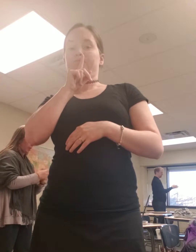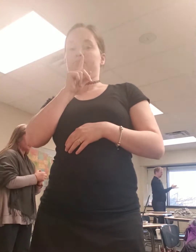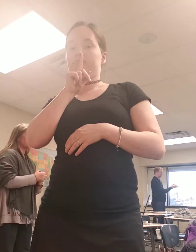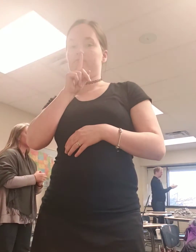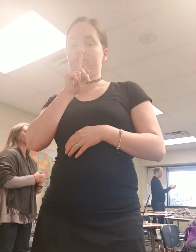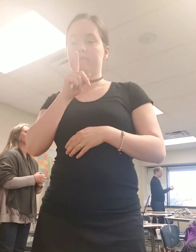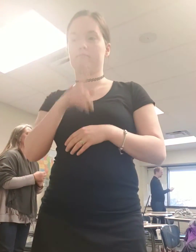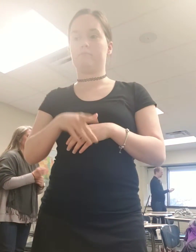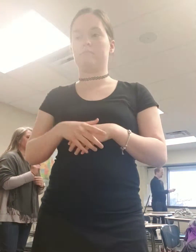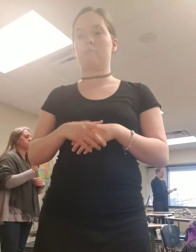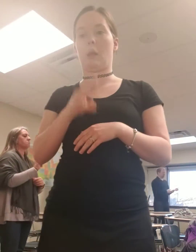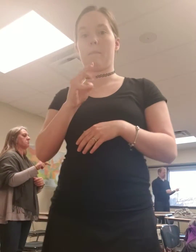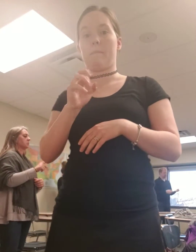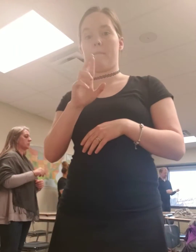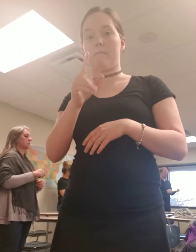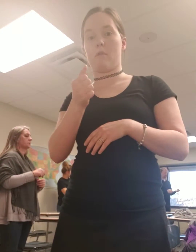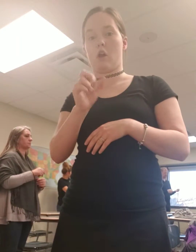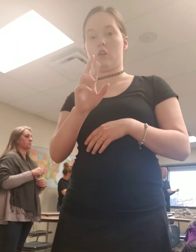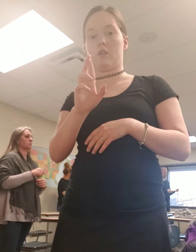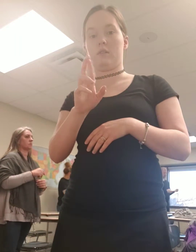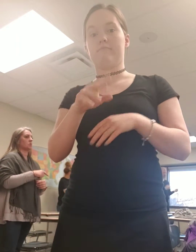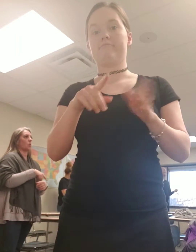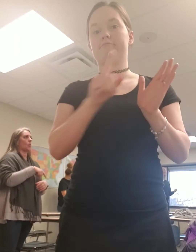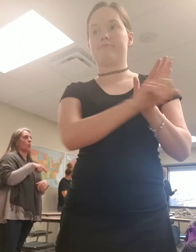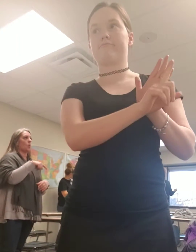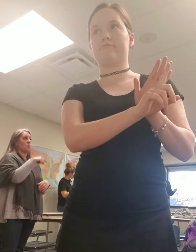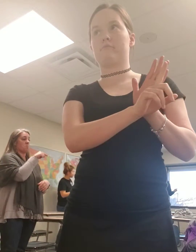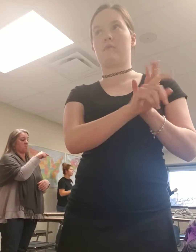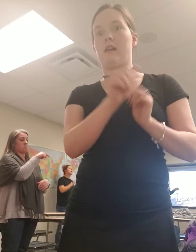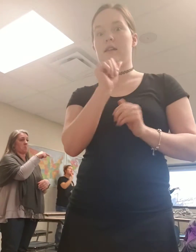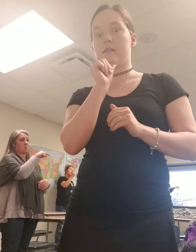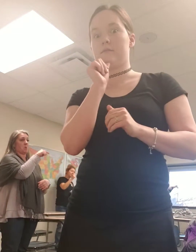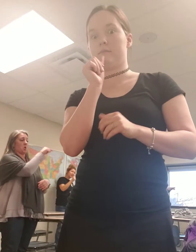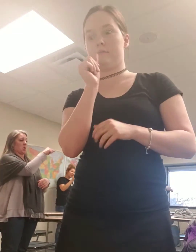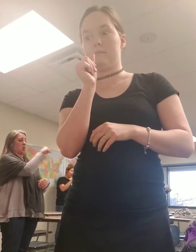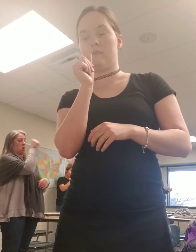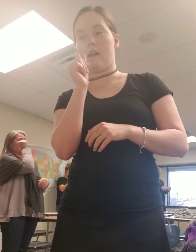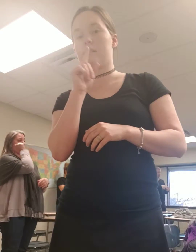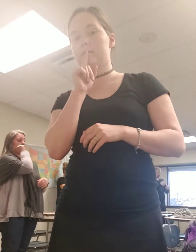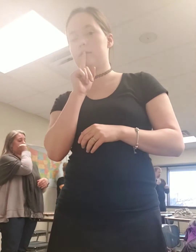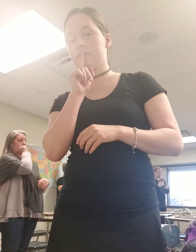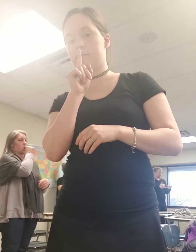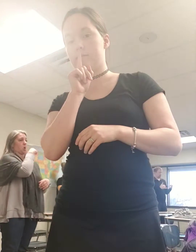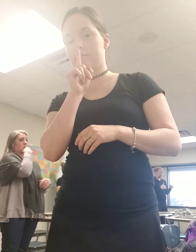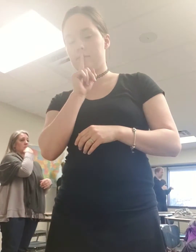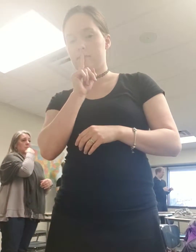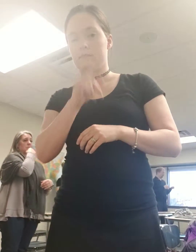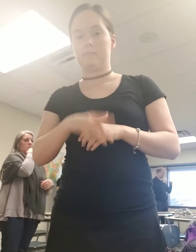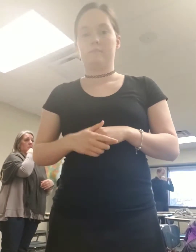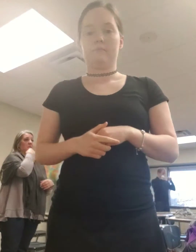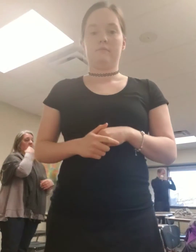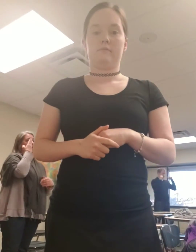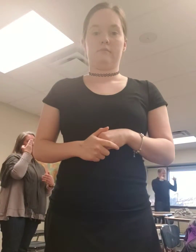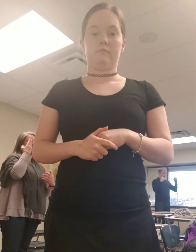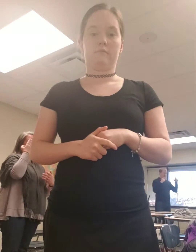something else. Lydia? Right when the sun came out, they all went out to play and they were kind of surprised that it came out. Okay, I'm looking for something